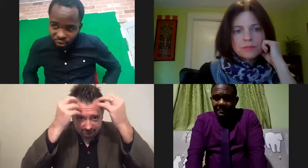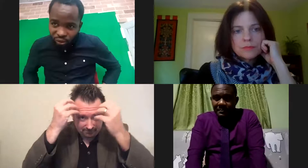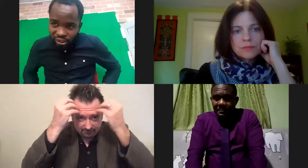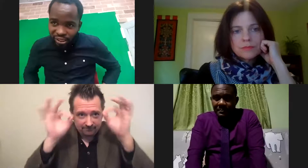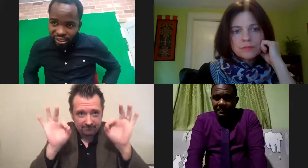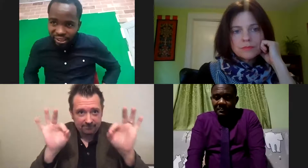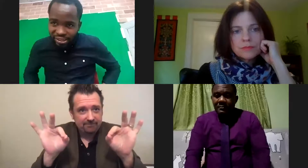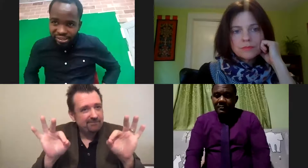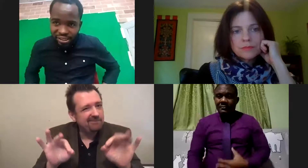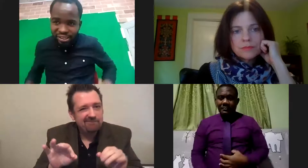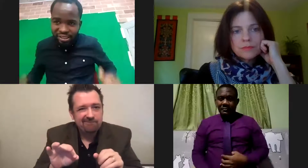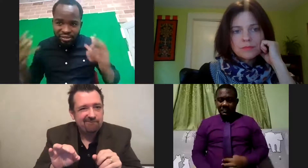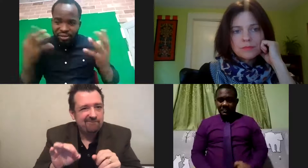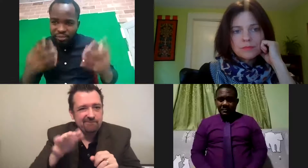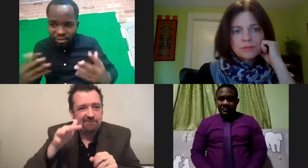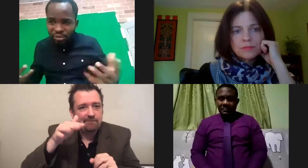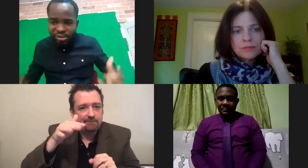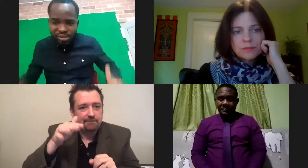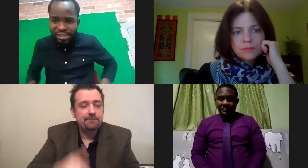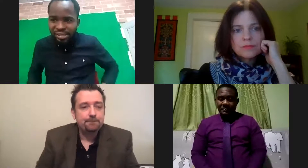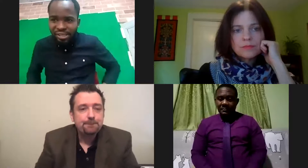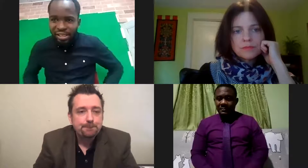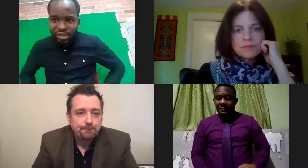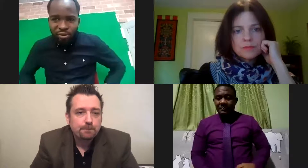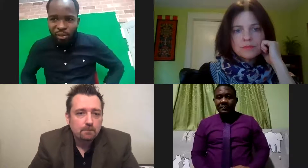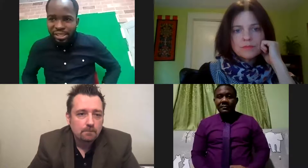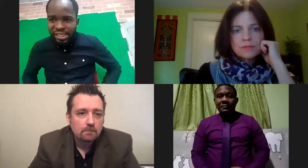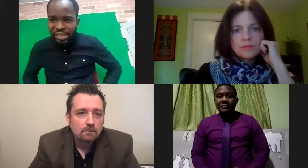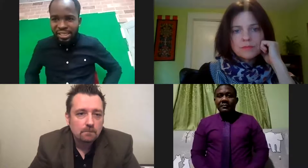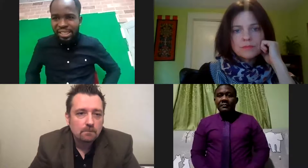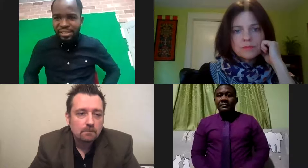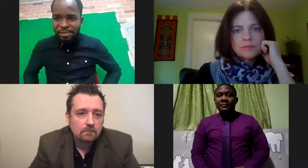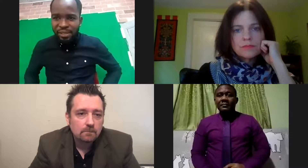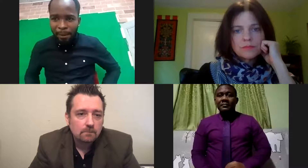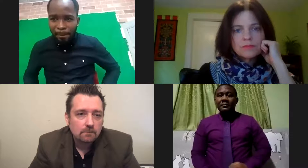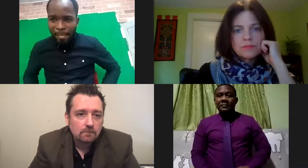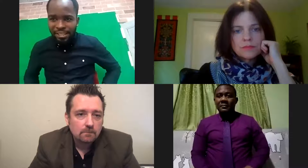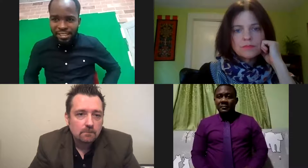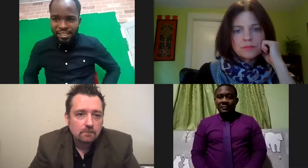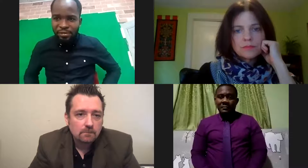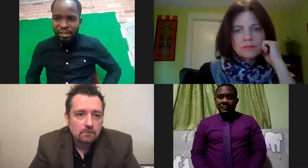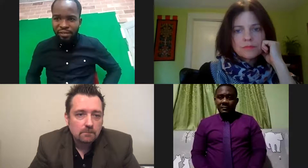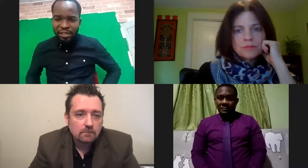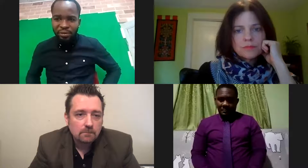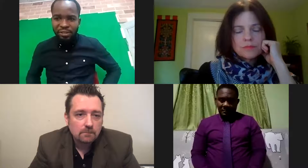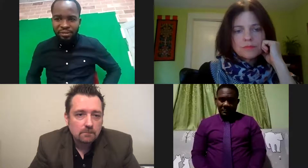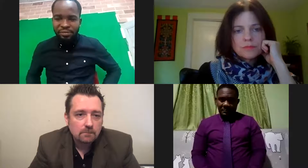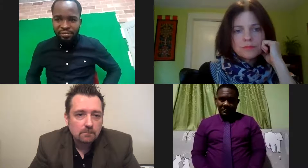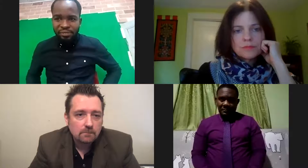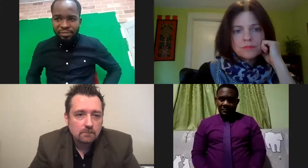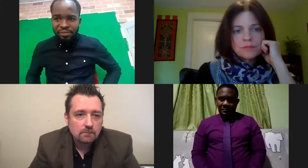So he can communicate, then, but he will not be the same as a native speaker, as a native user of the language.